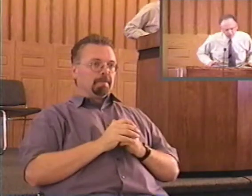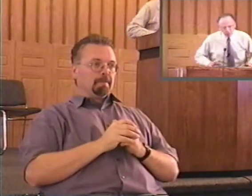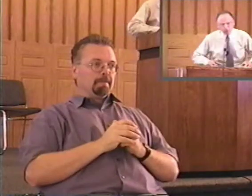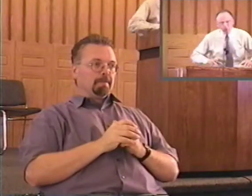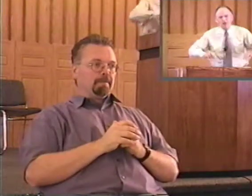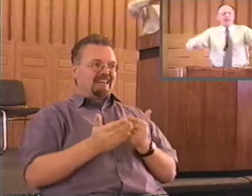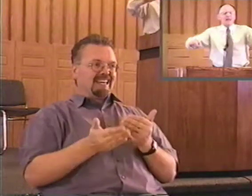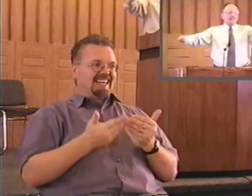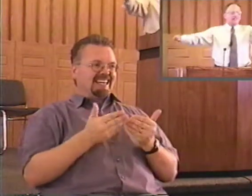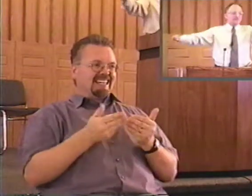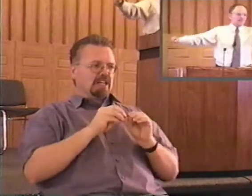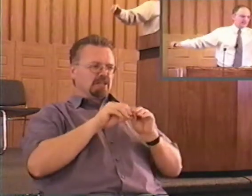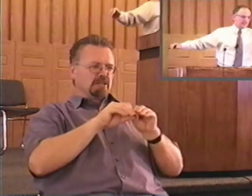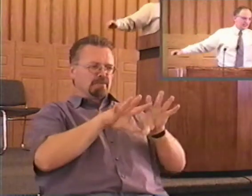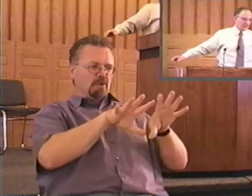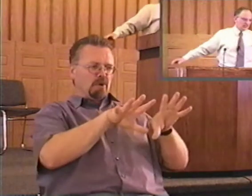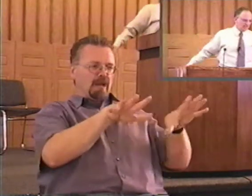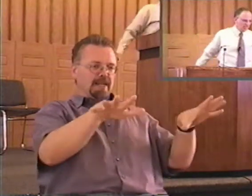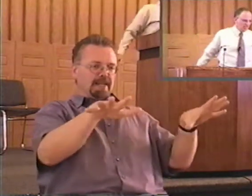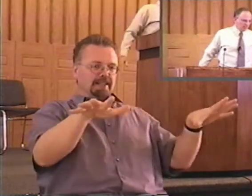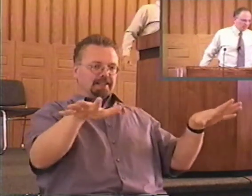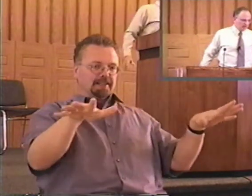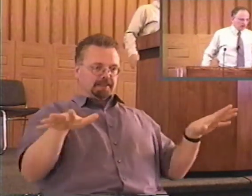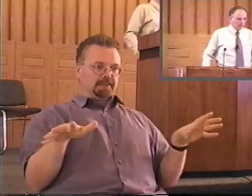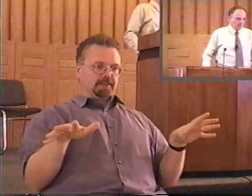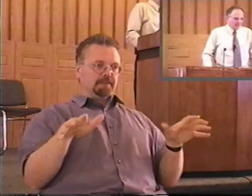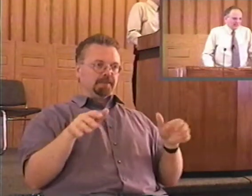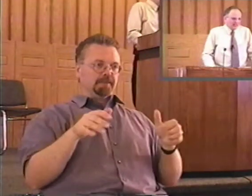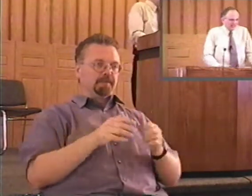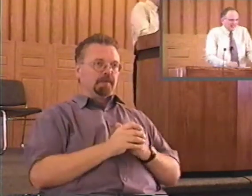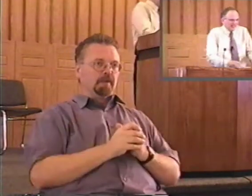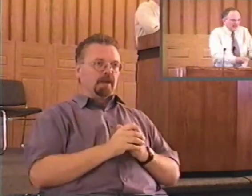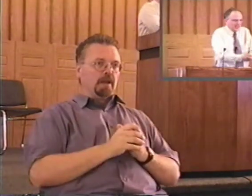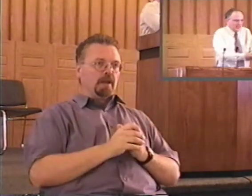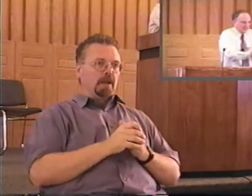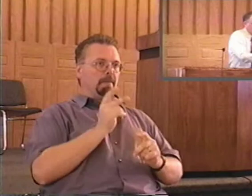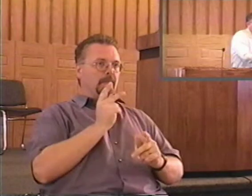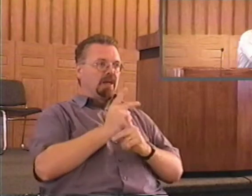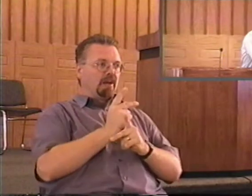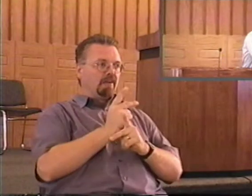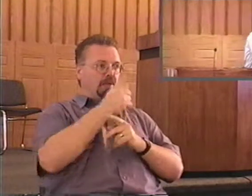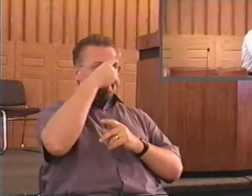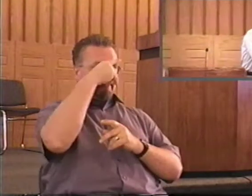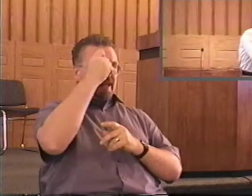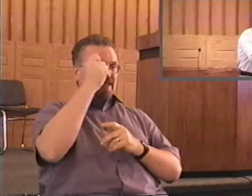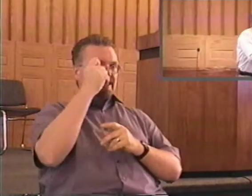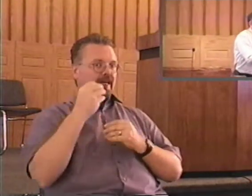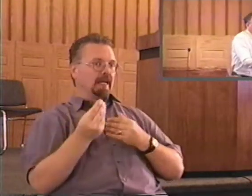it spreads. Beware